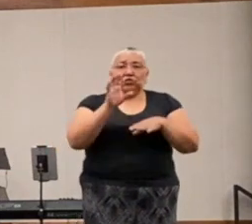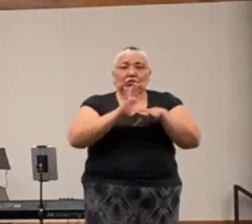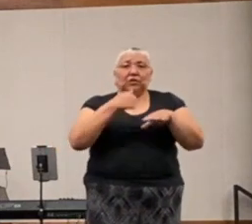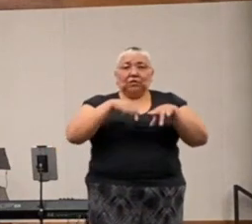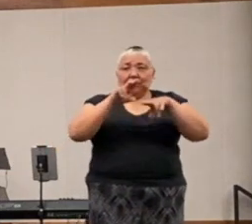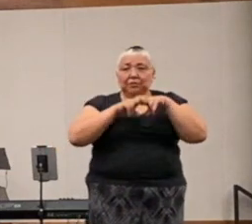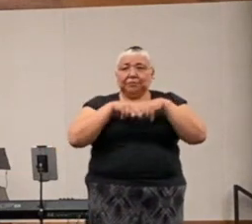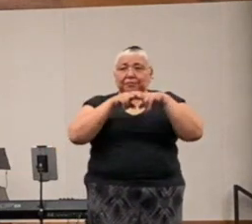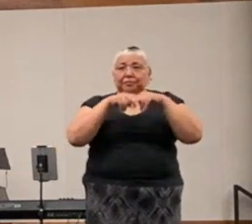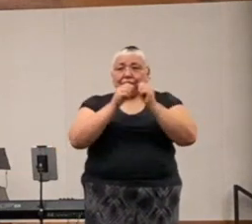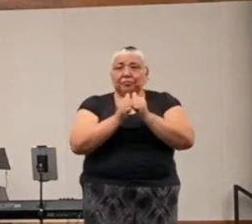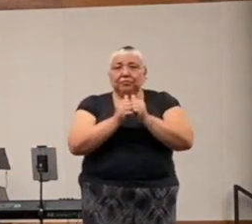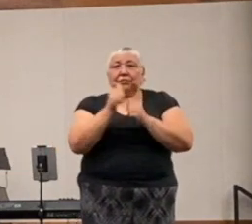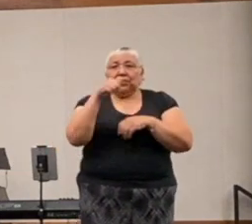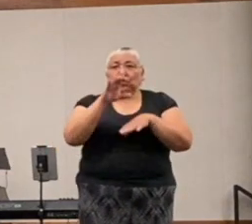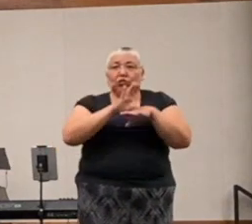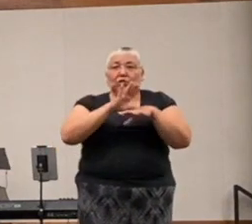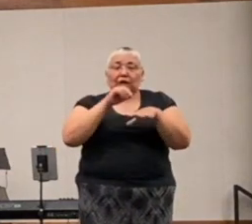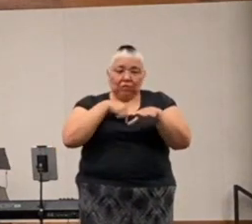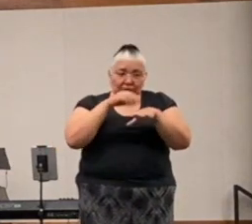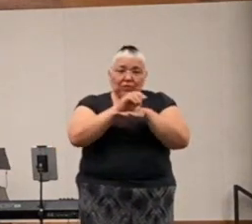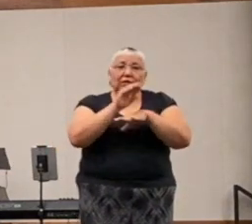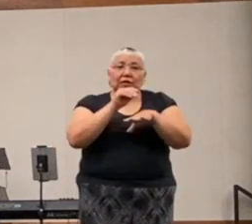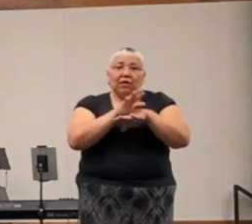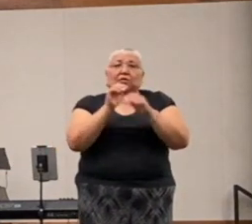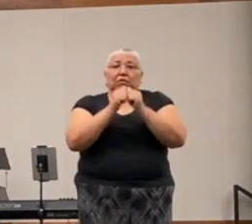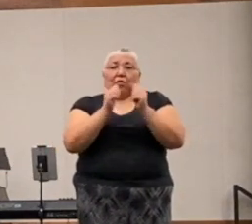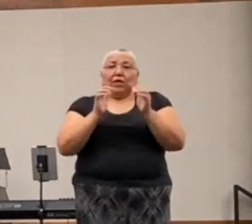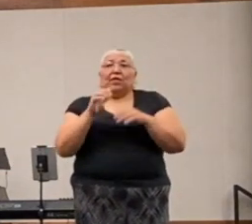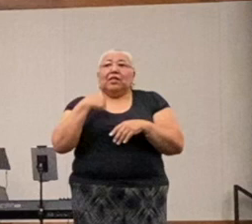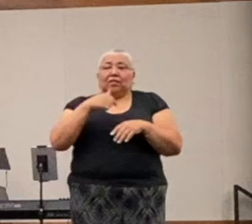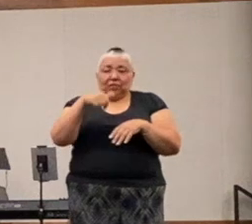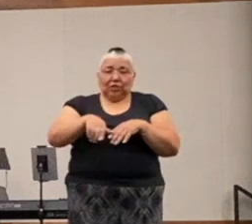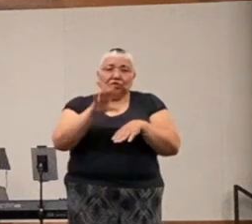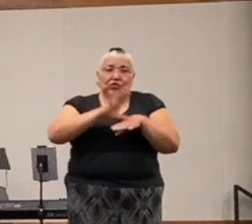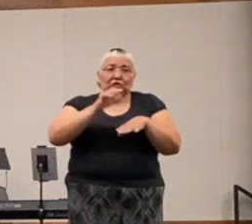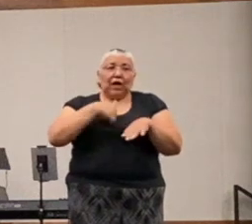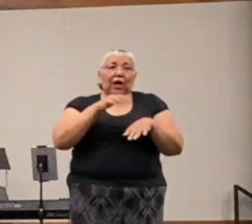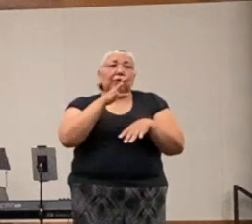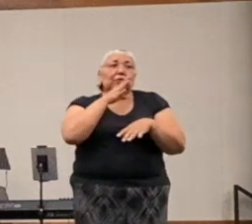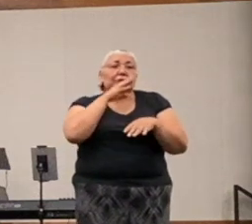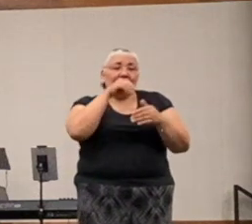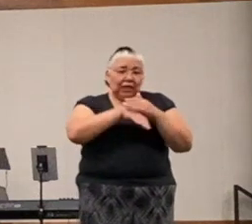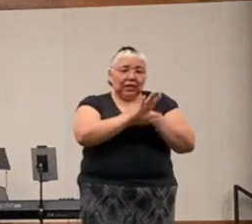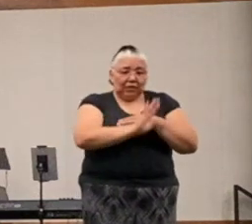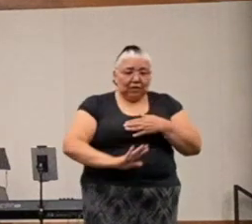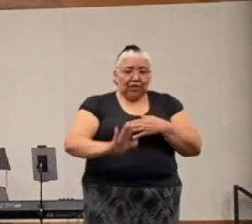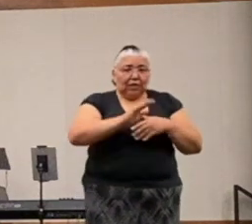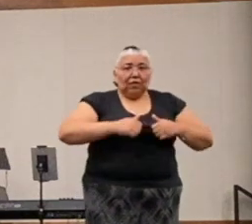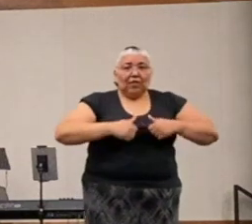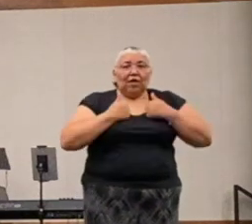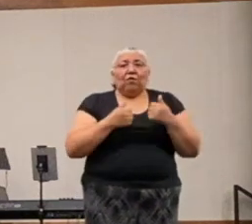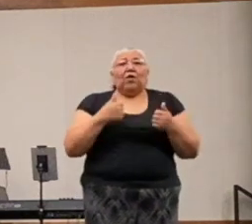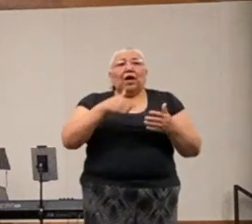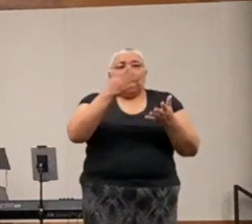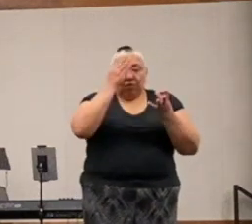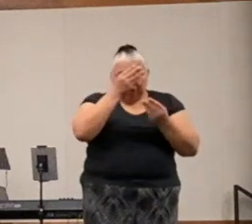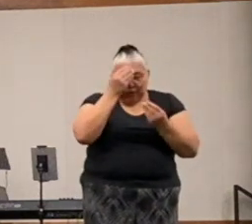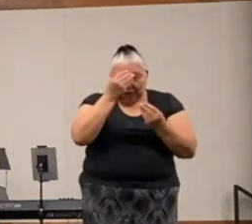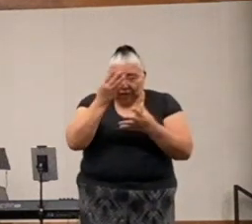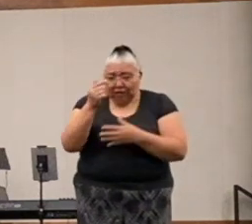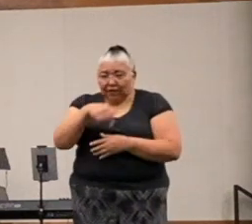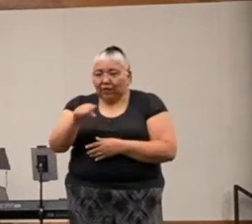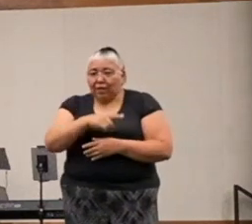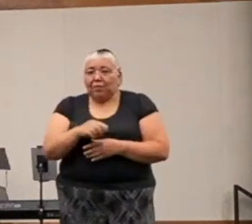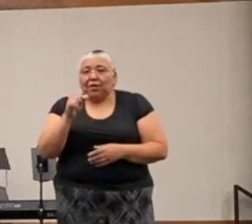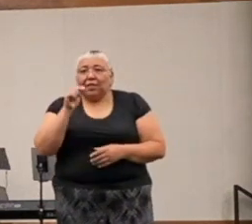this church that I was counseling with, this church that I was speaking into their life, what I was telling them then, that